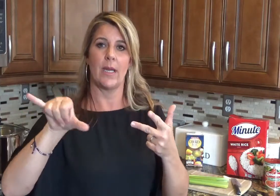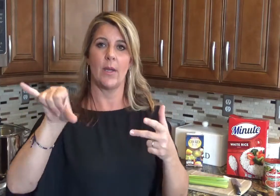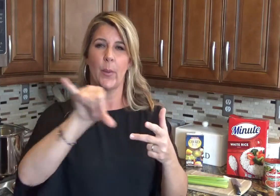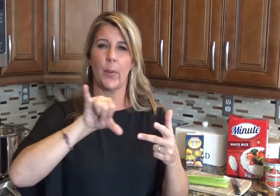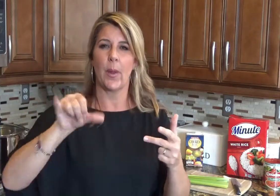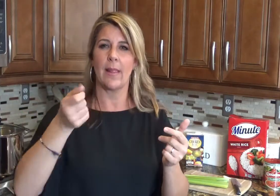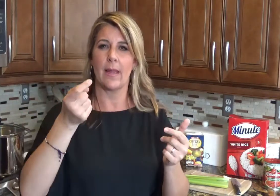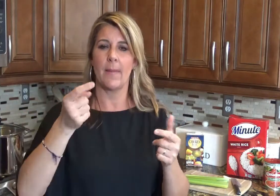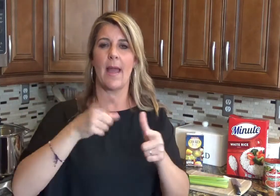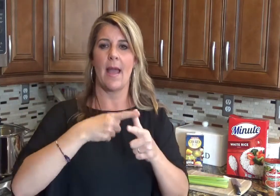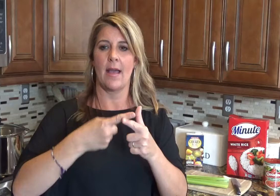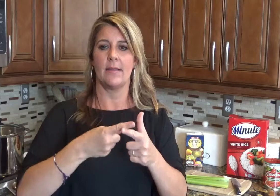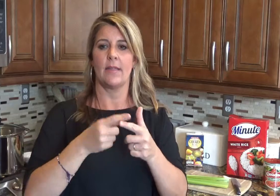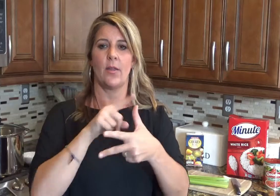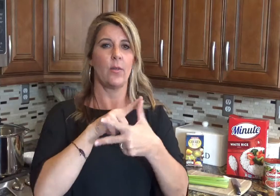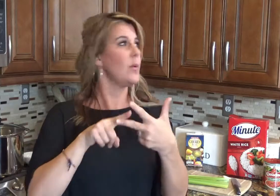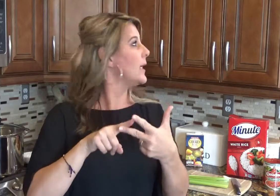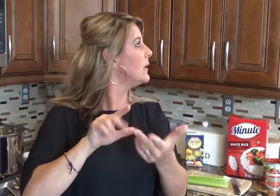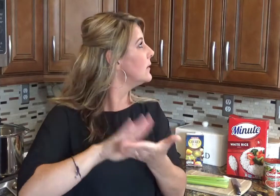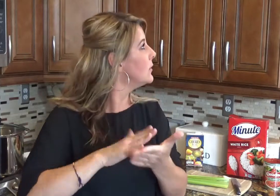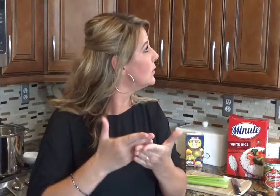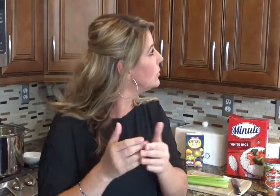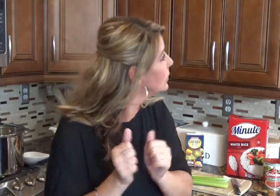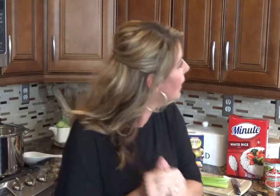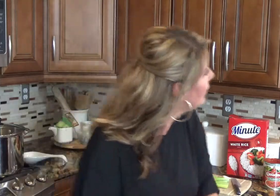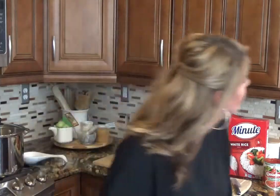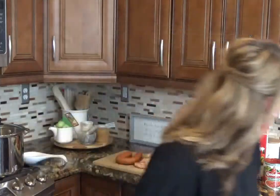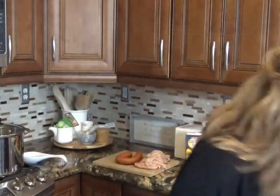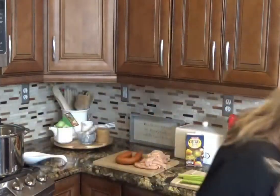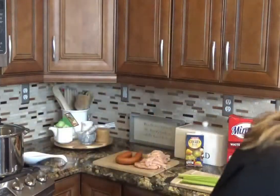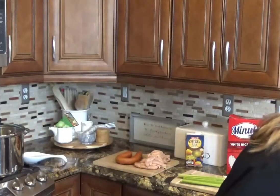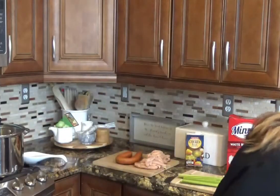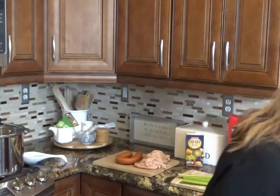celery with the olive oil, and you've got those 3 going.